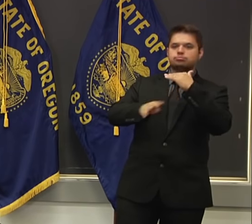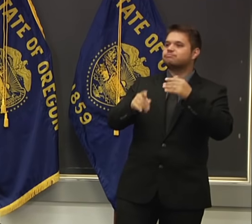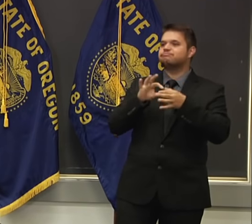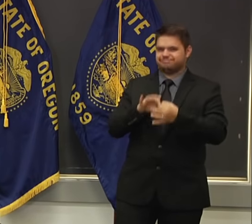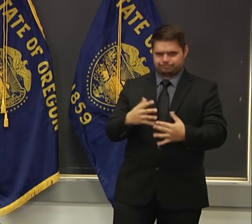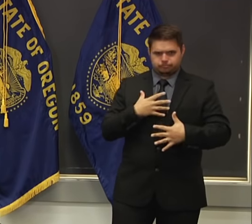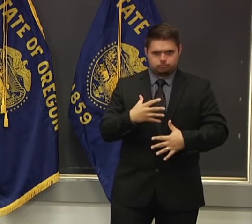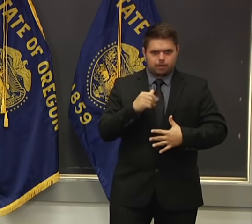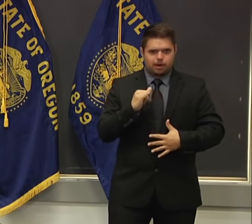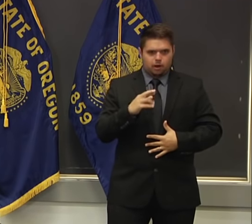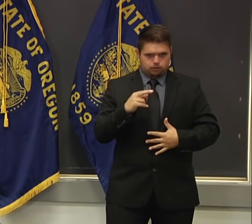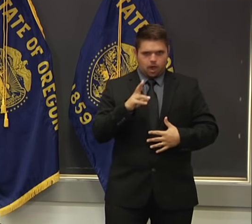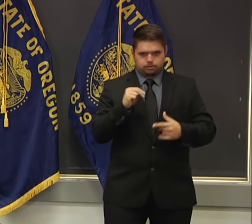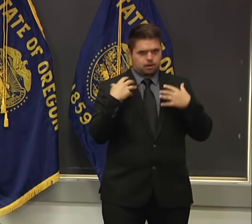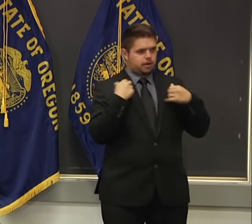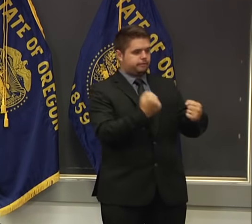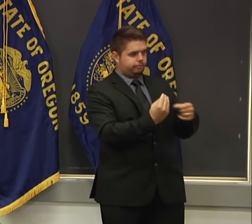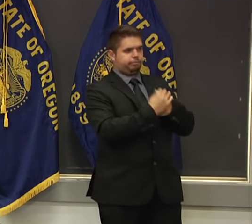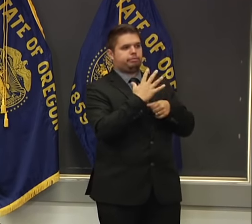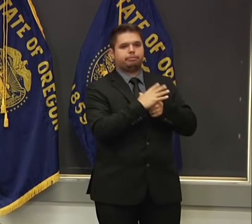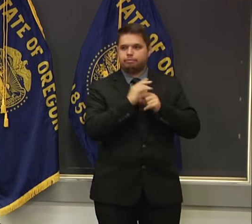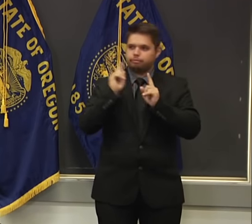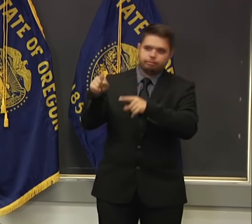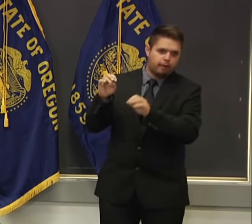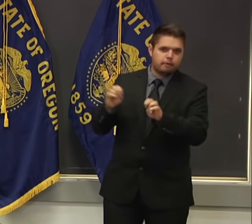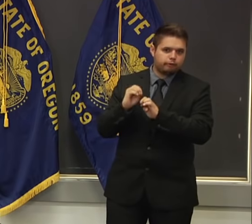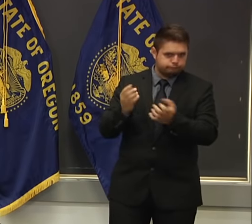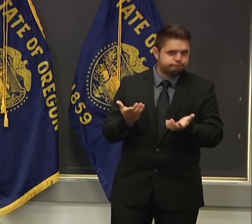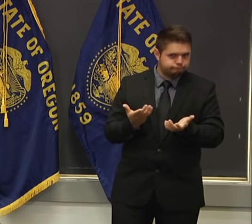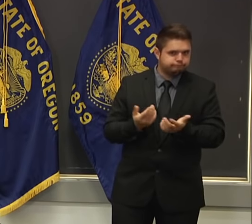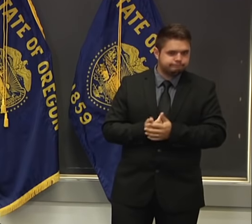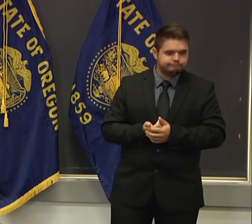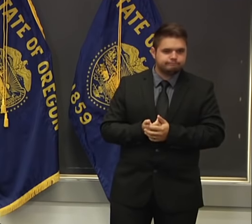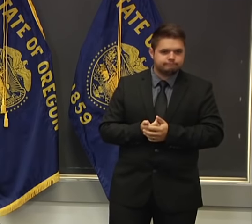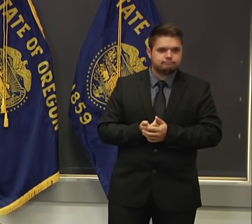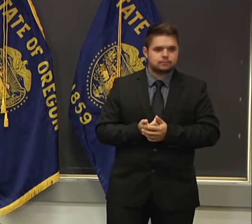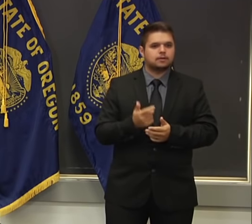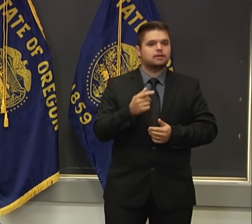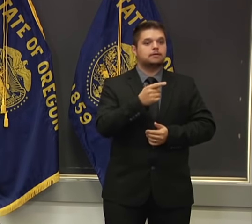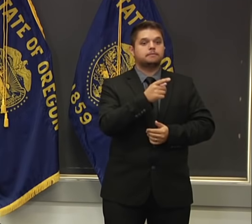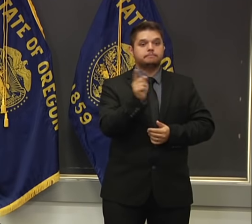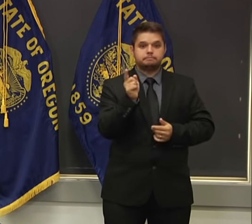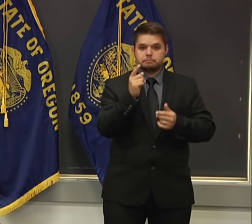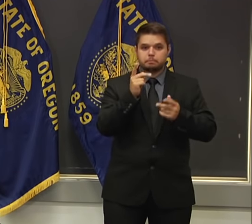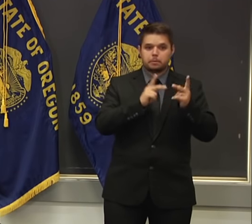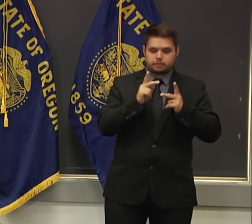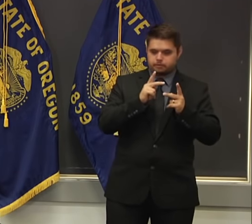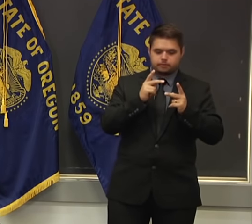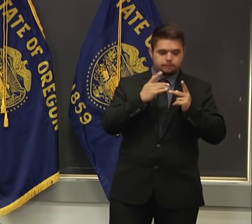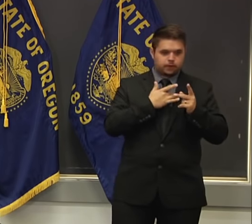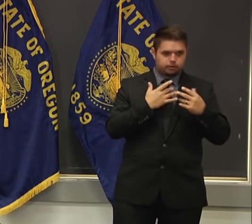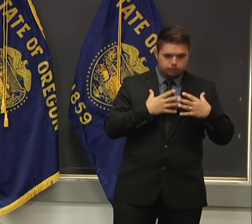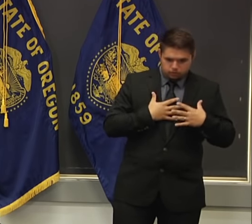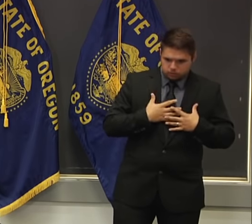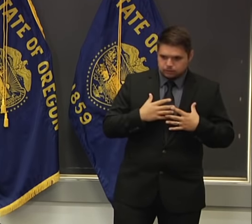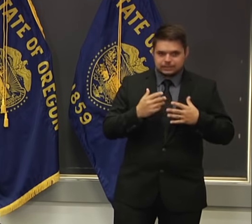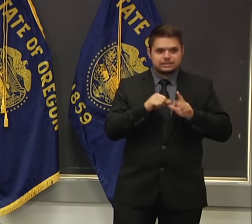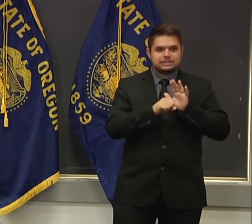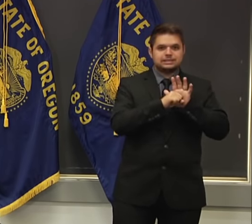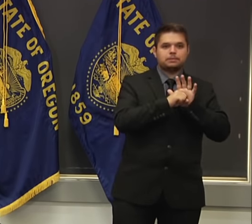So everyone can experience symptoms of smoke exposure, but there are some populations, such as pregnant